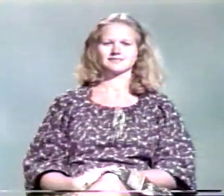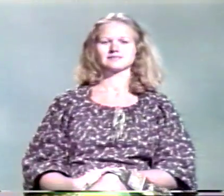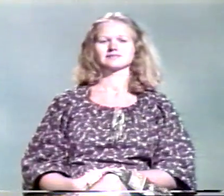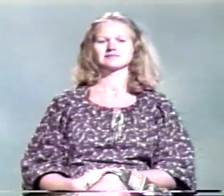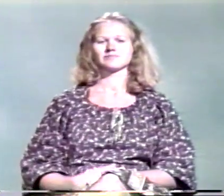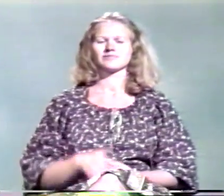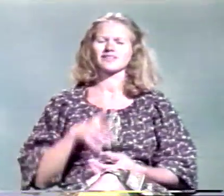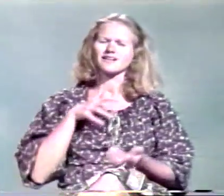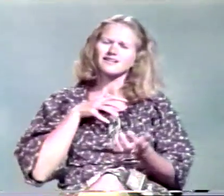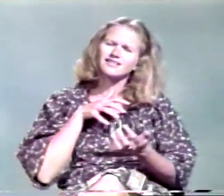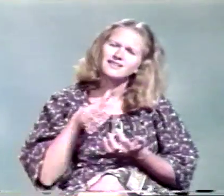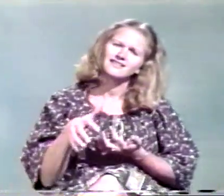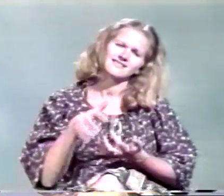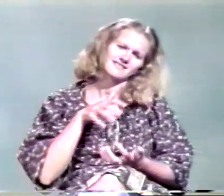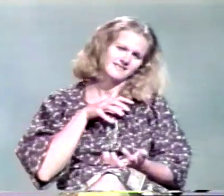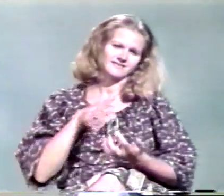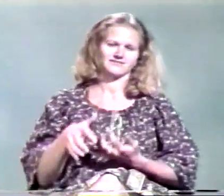A belly laugh.